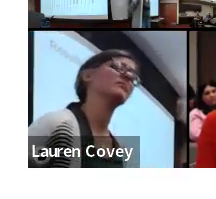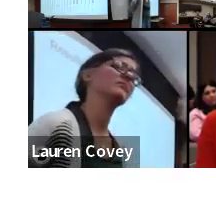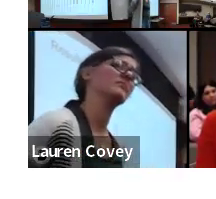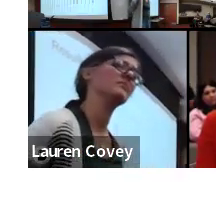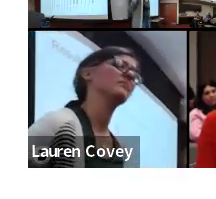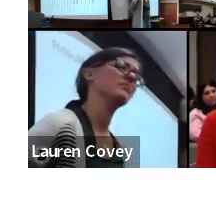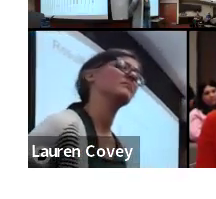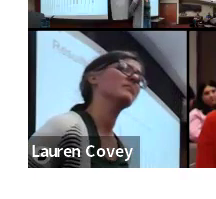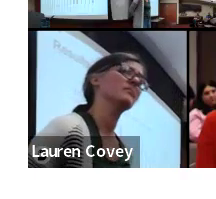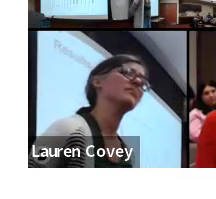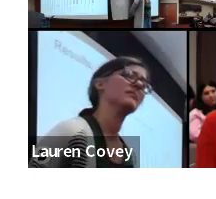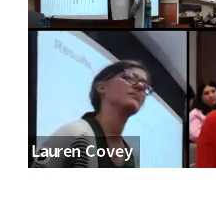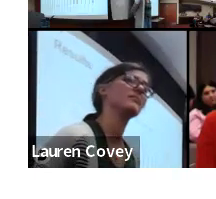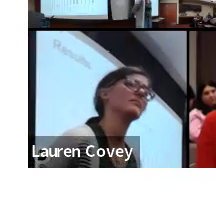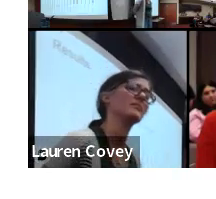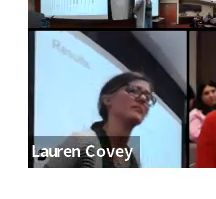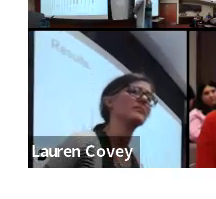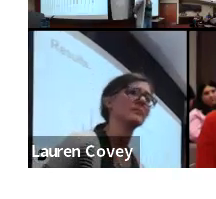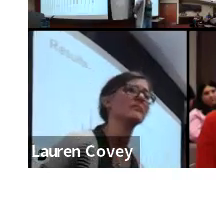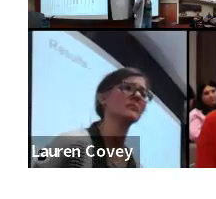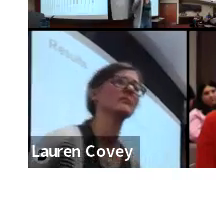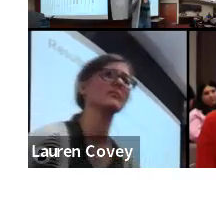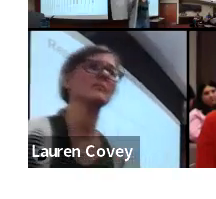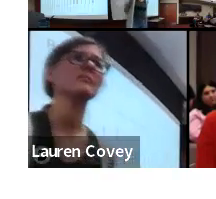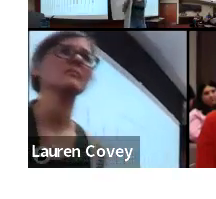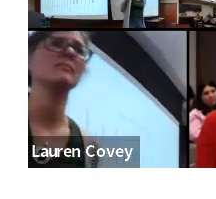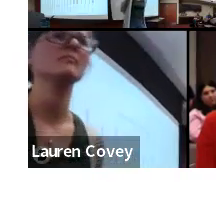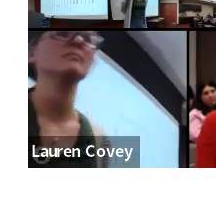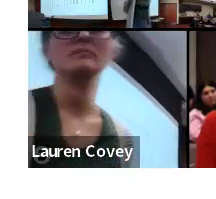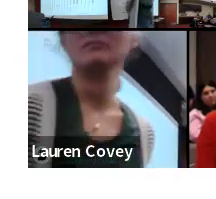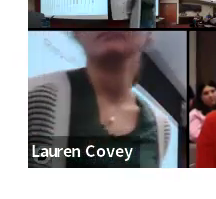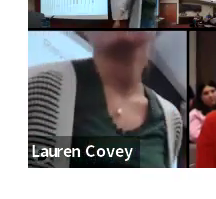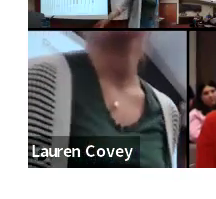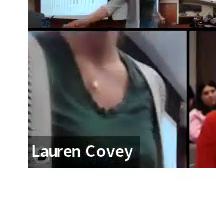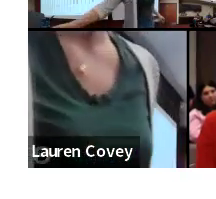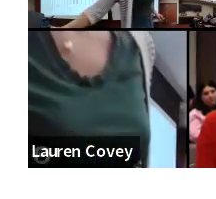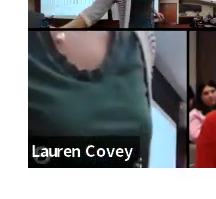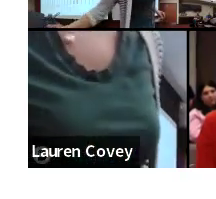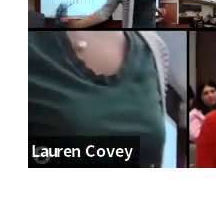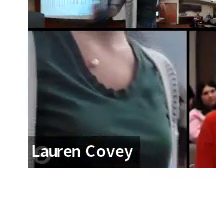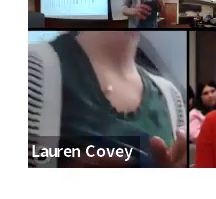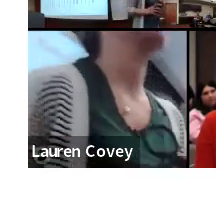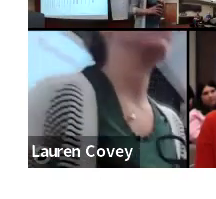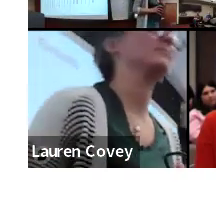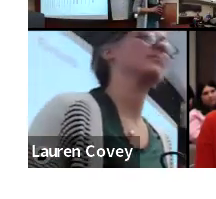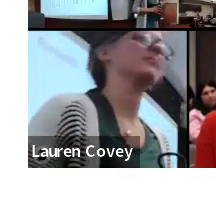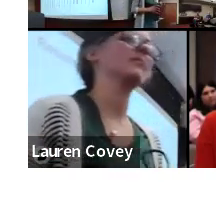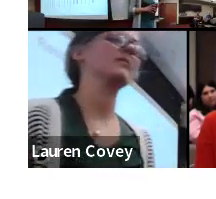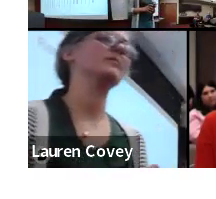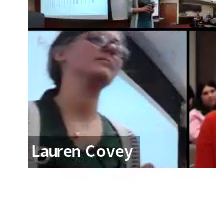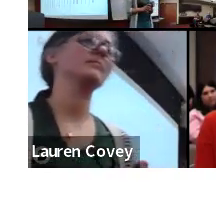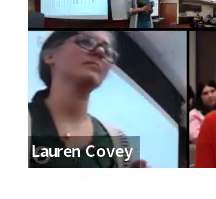no access for language input. Mm-hmm. So most of your participants,